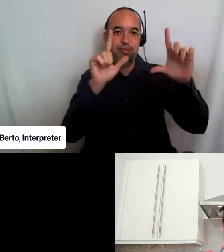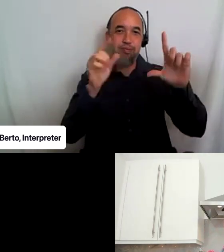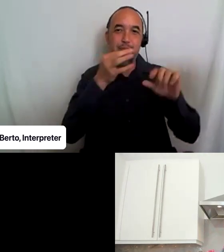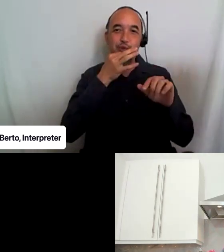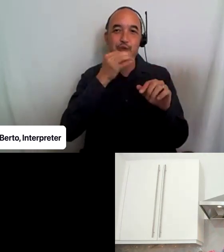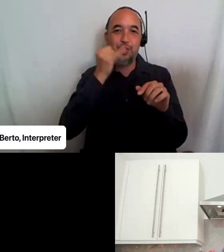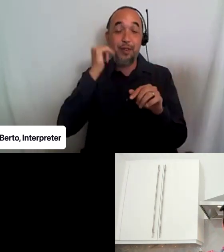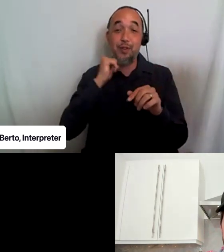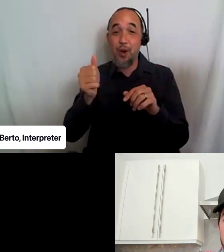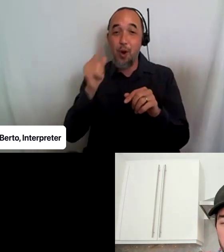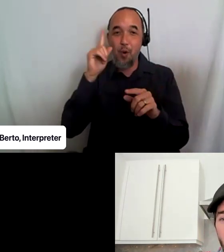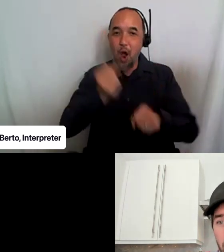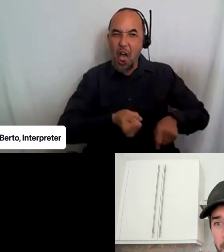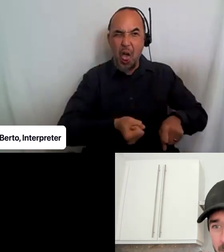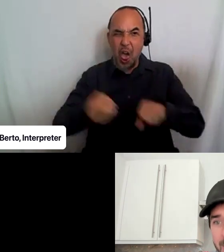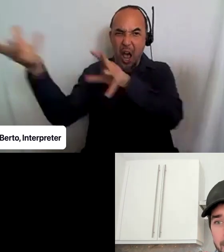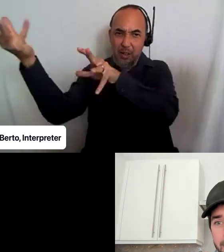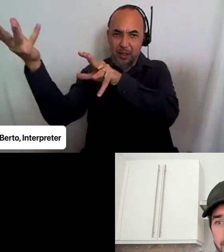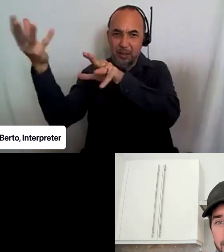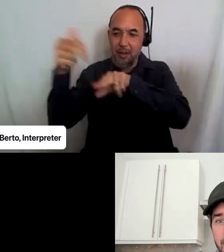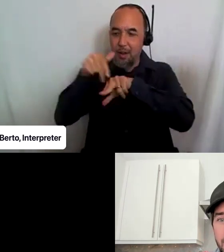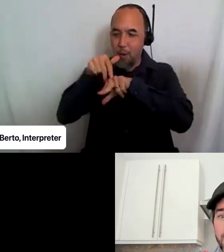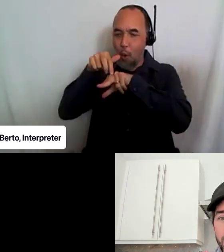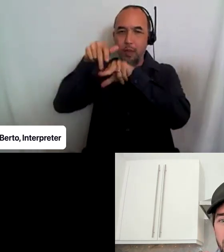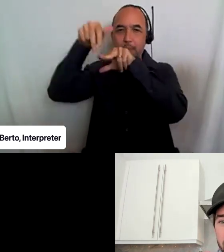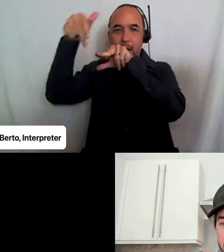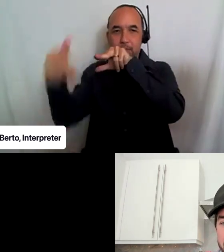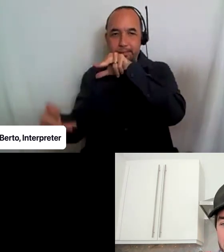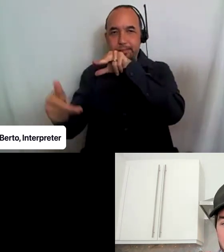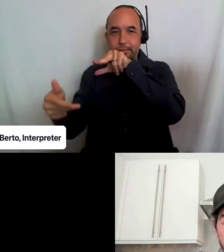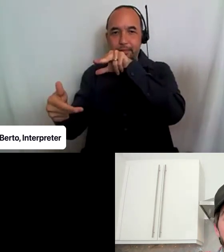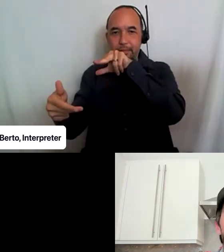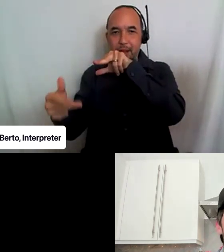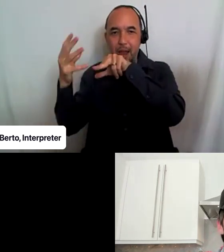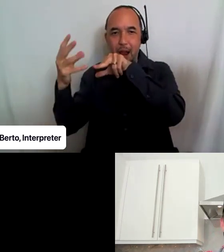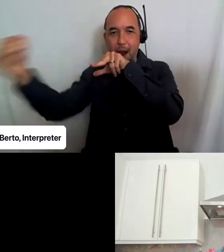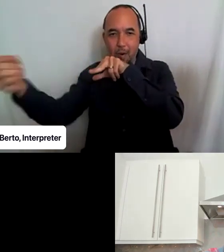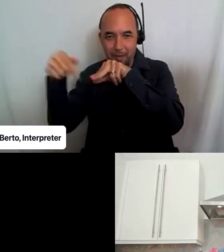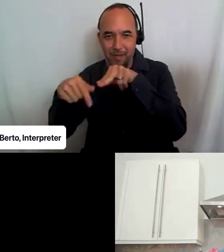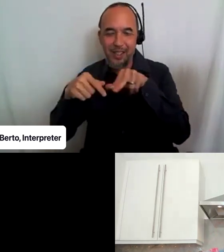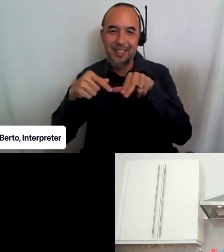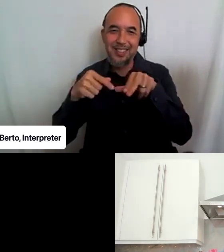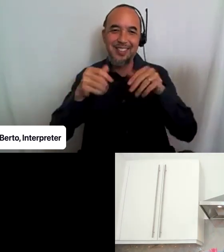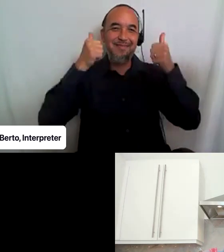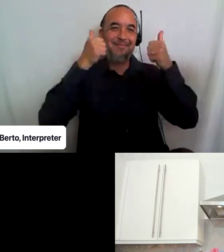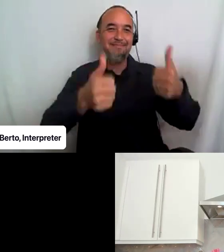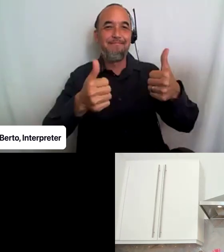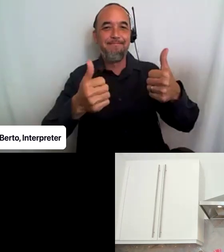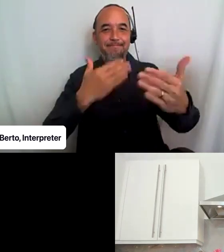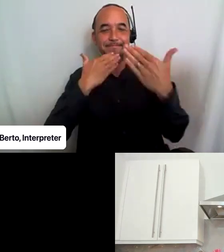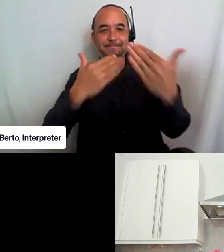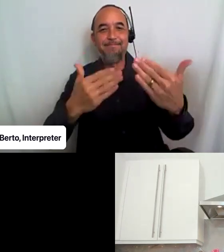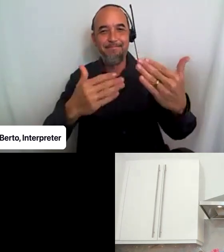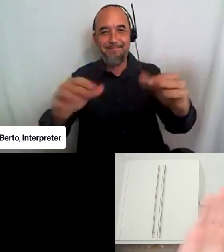have a meet and greet, you're gonna be injected out of the. You're gonna walk the plank out of this event ourselves. Thank you, Berto. As